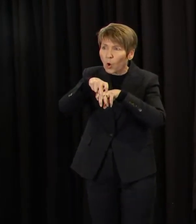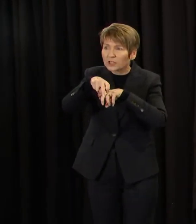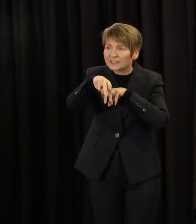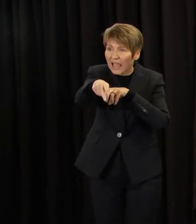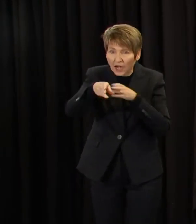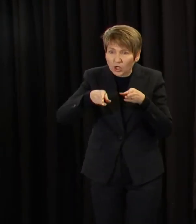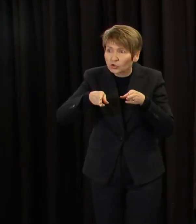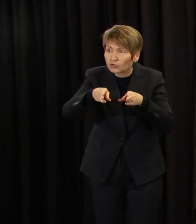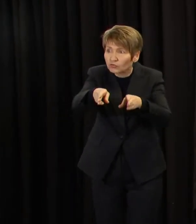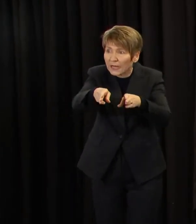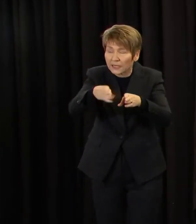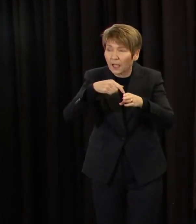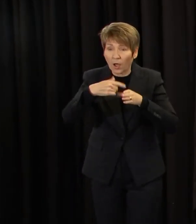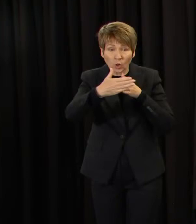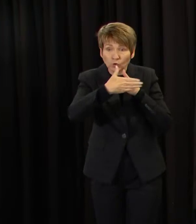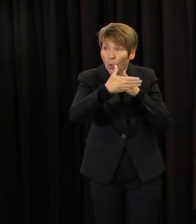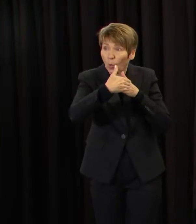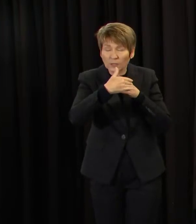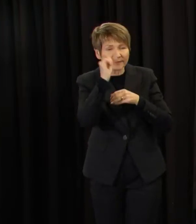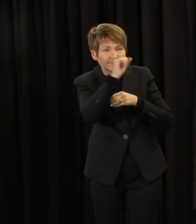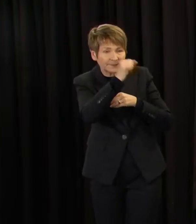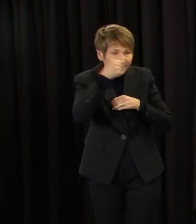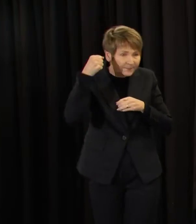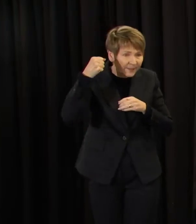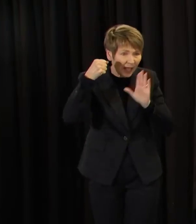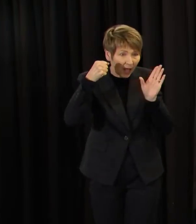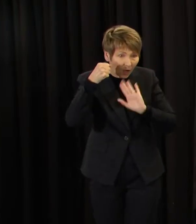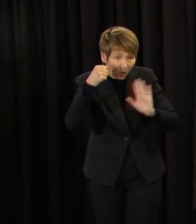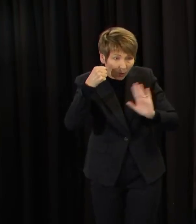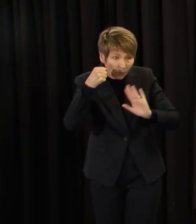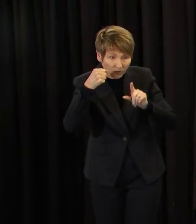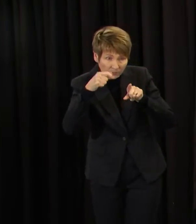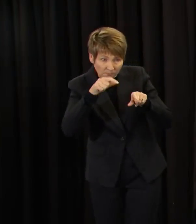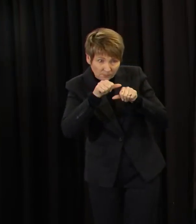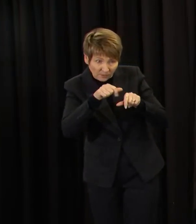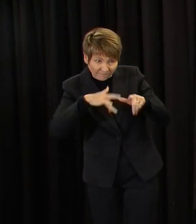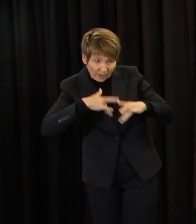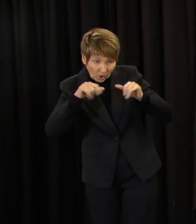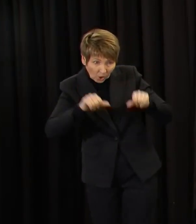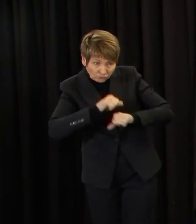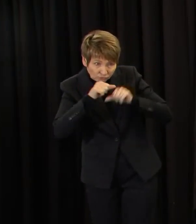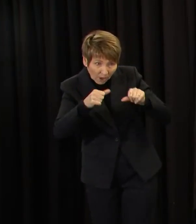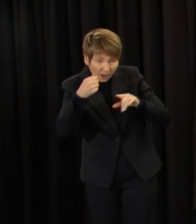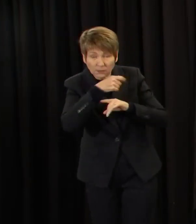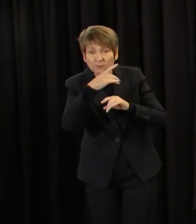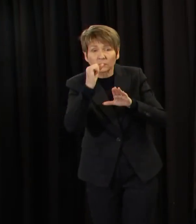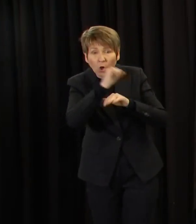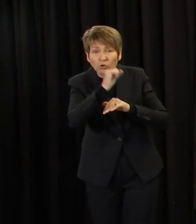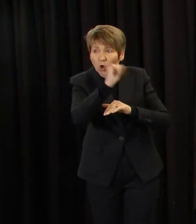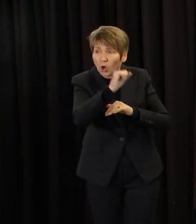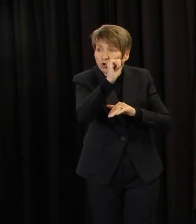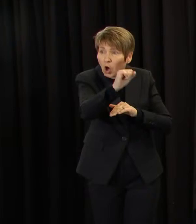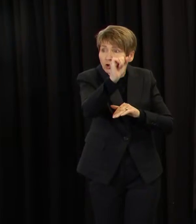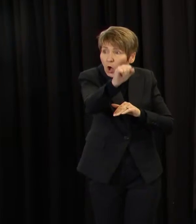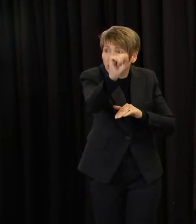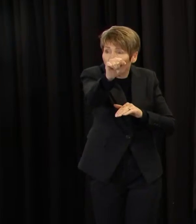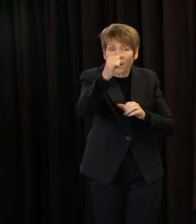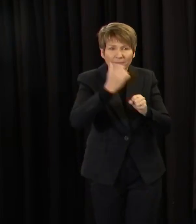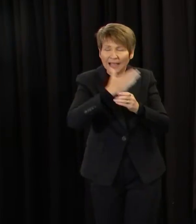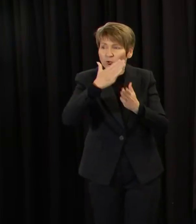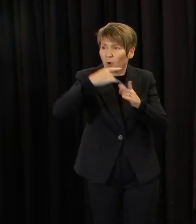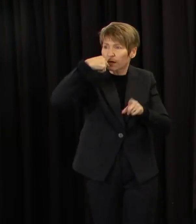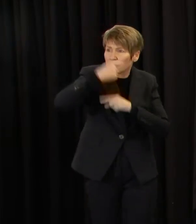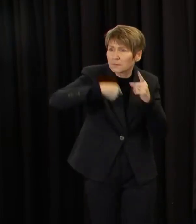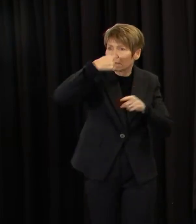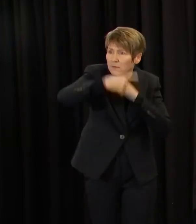today, multiple pop-up sites, particularly in community facilities. So today I think we're at the Newport Community Centre. We have a pop-up testing site available there. We've run